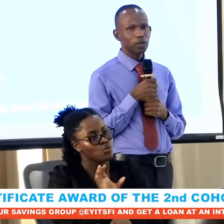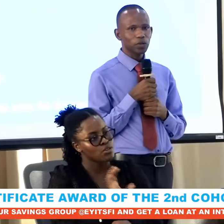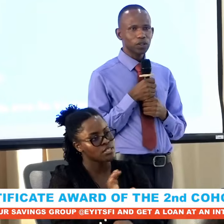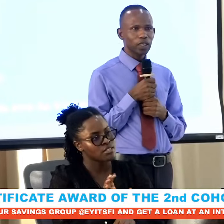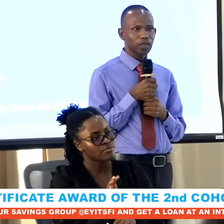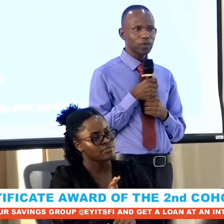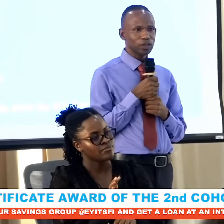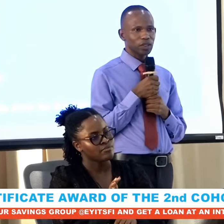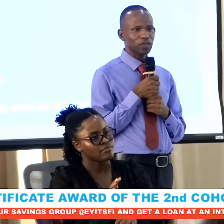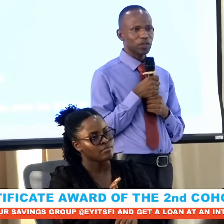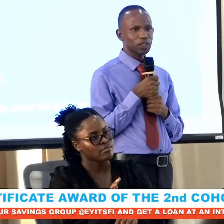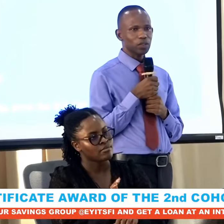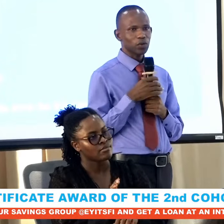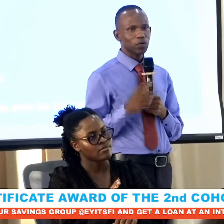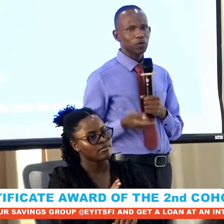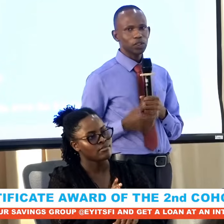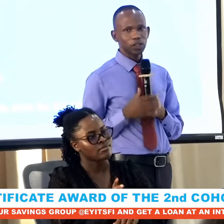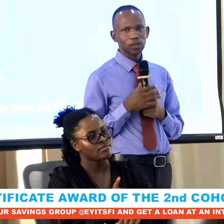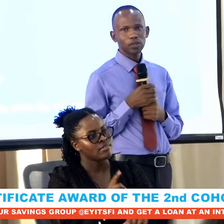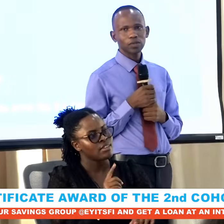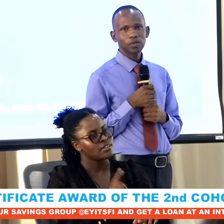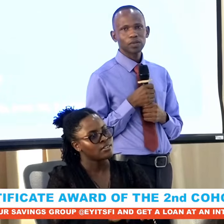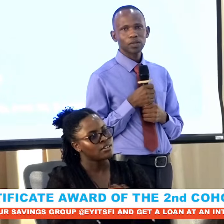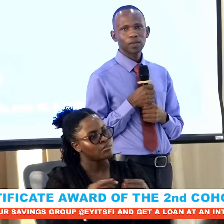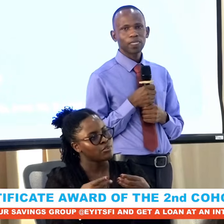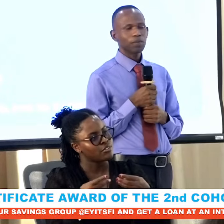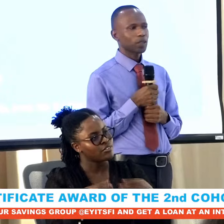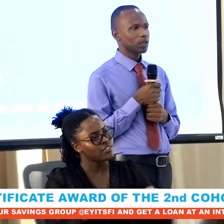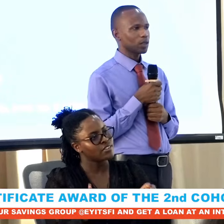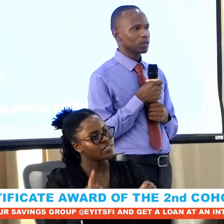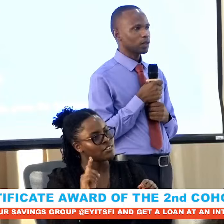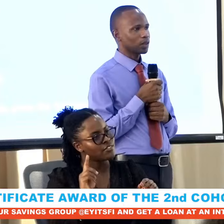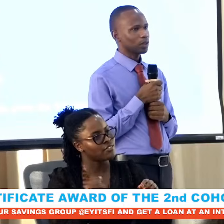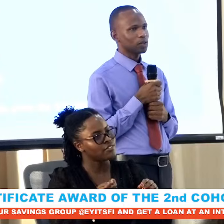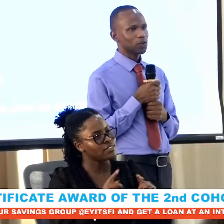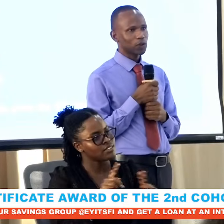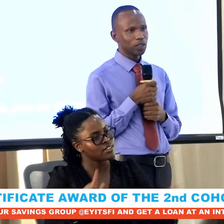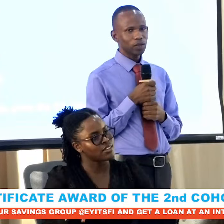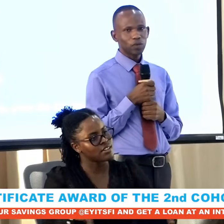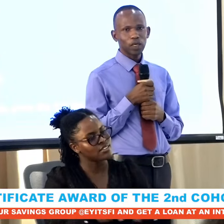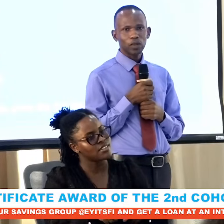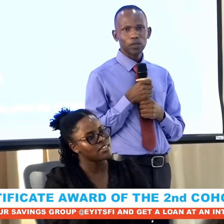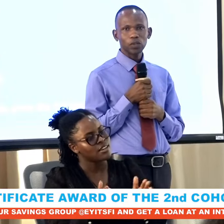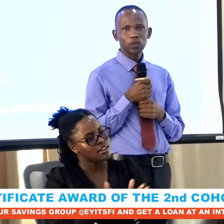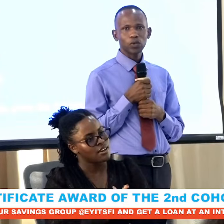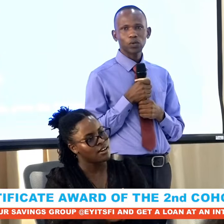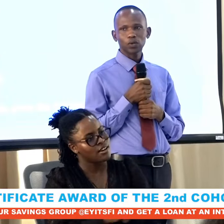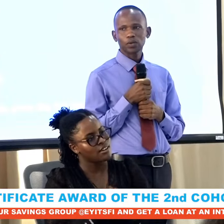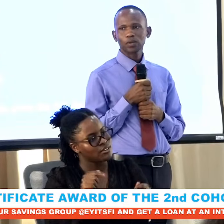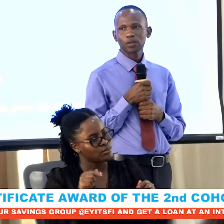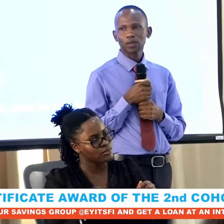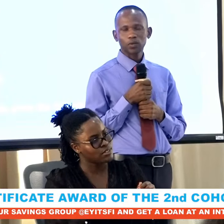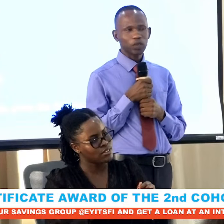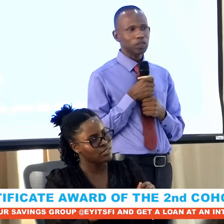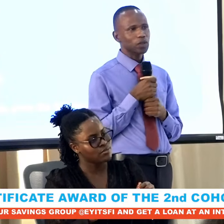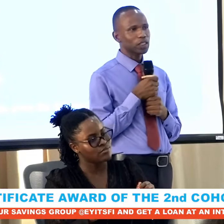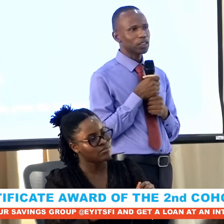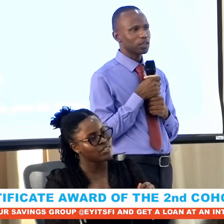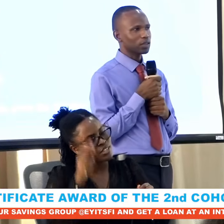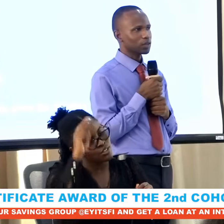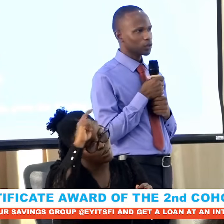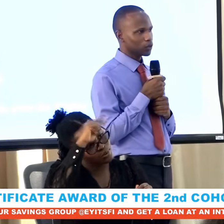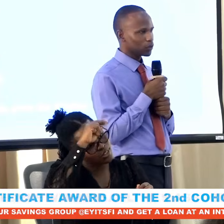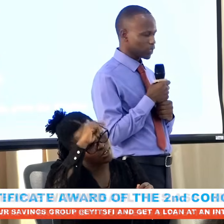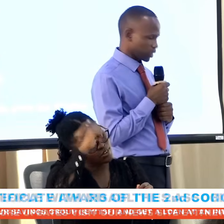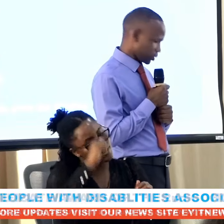We got done with the first cohort, and today we are also